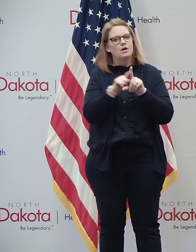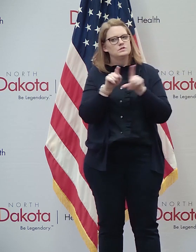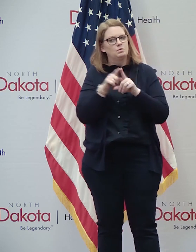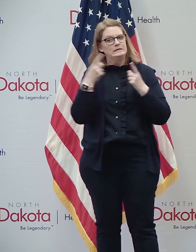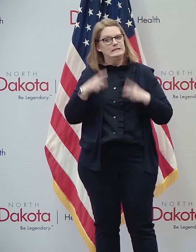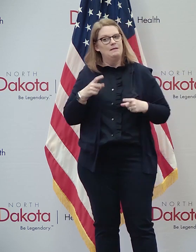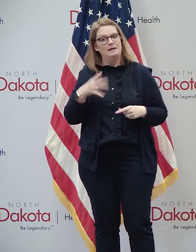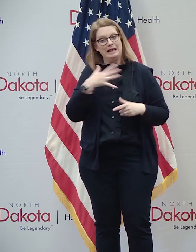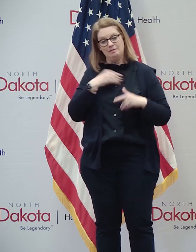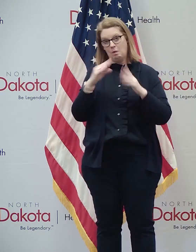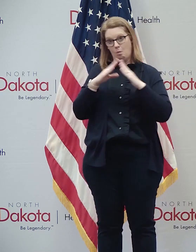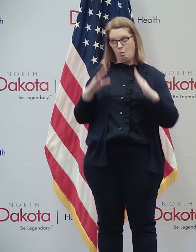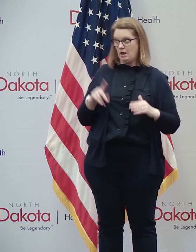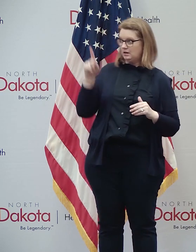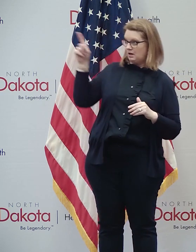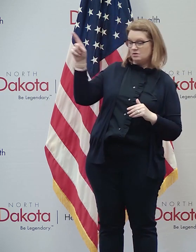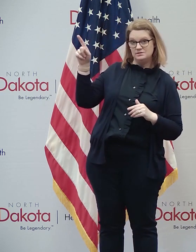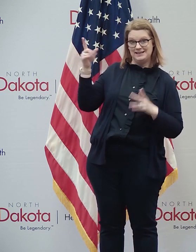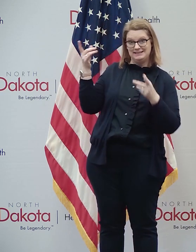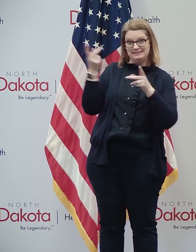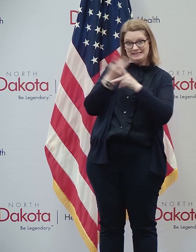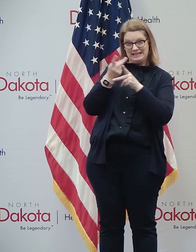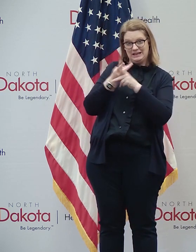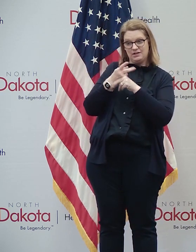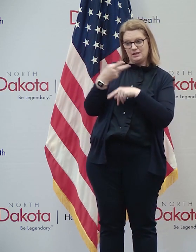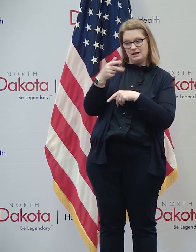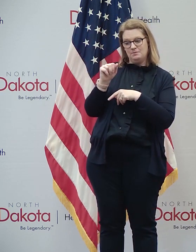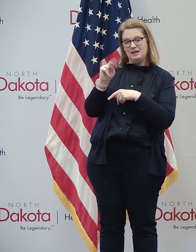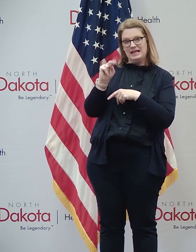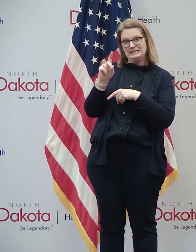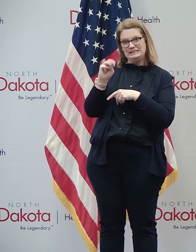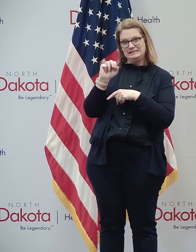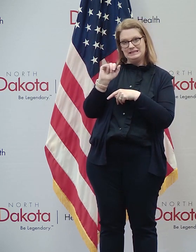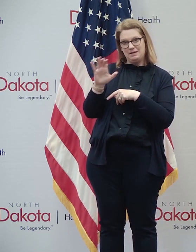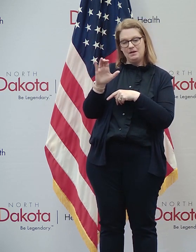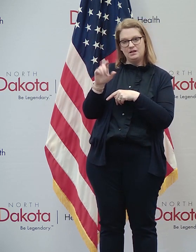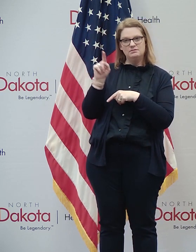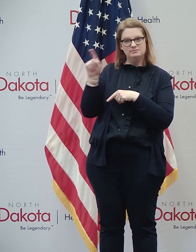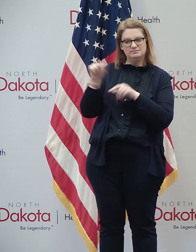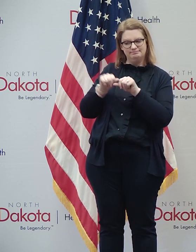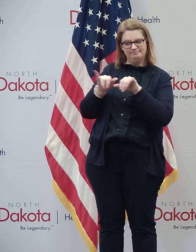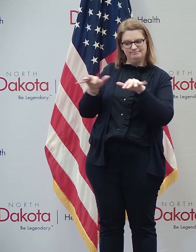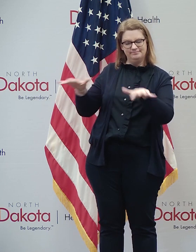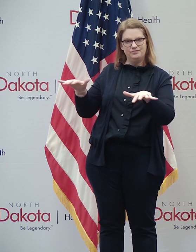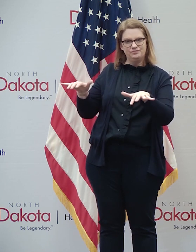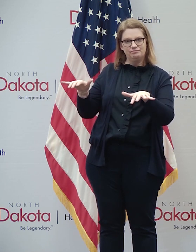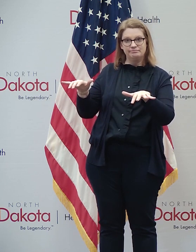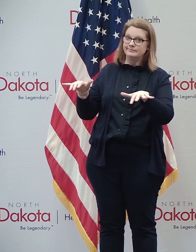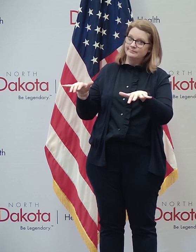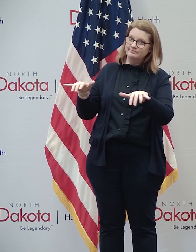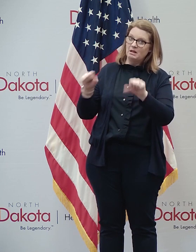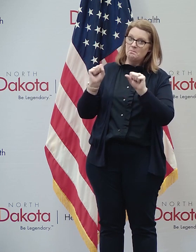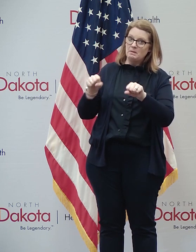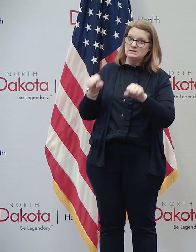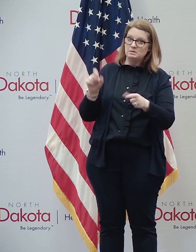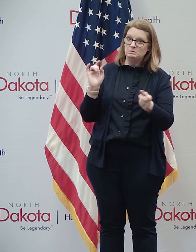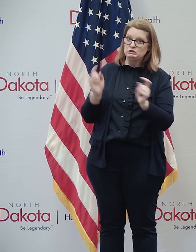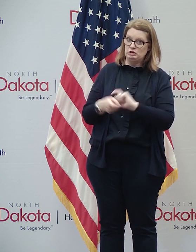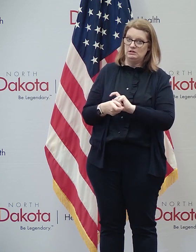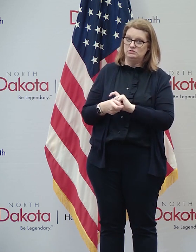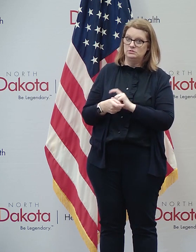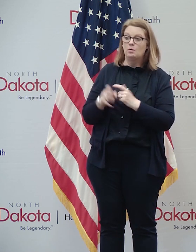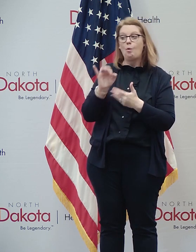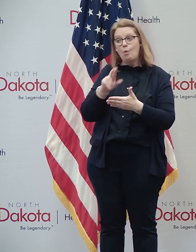White House in managing the pandemic, these meetings are always subject to change and